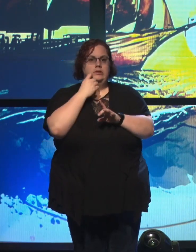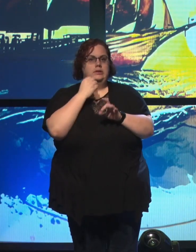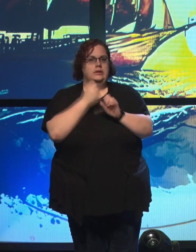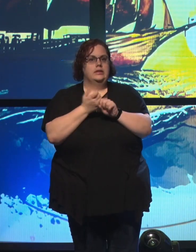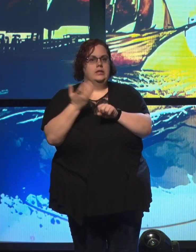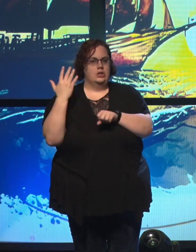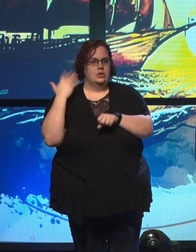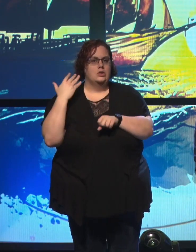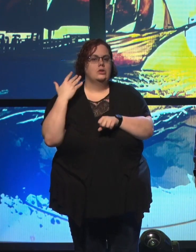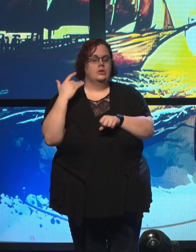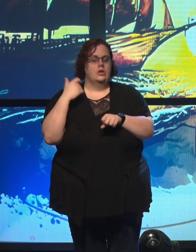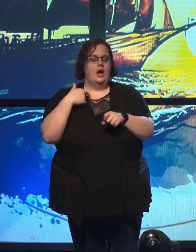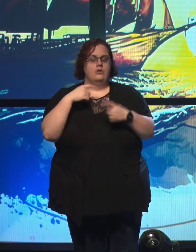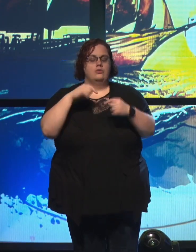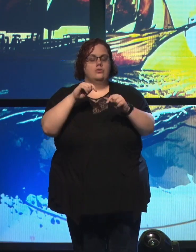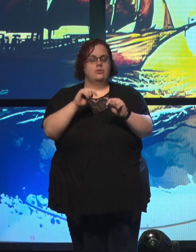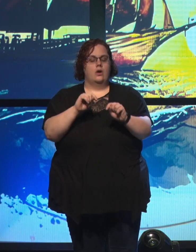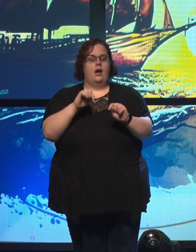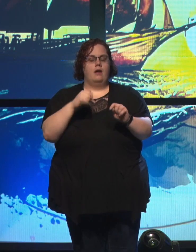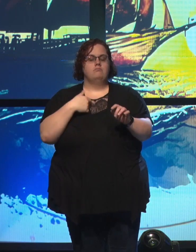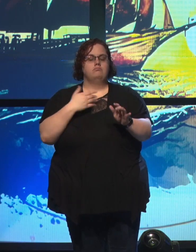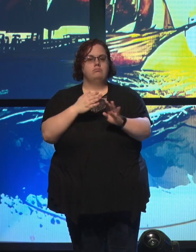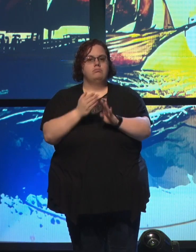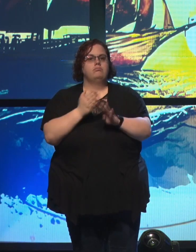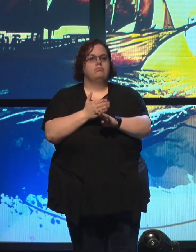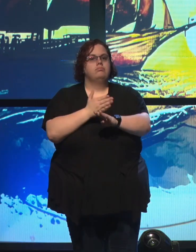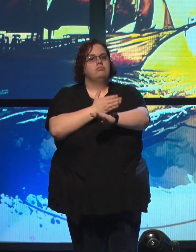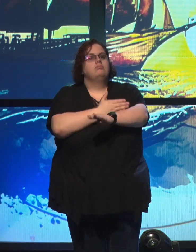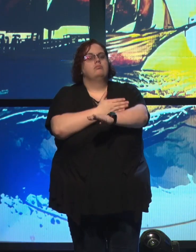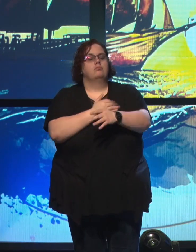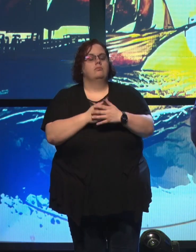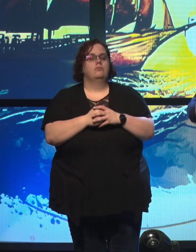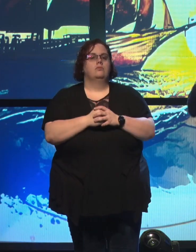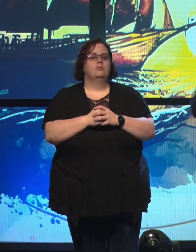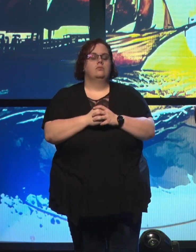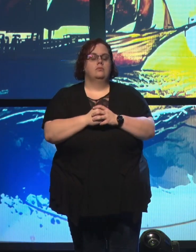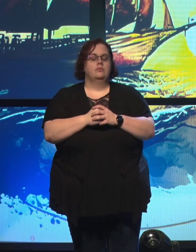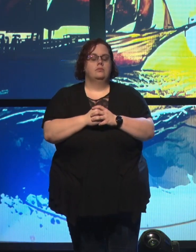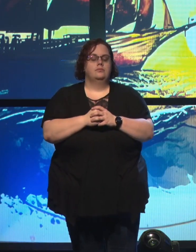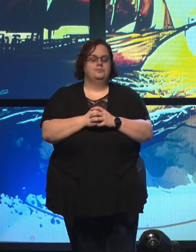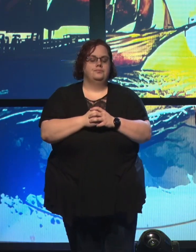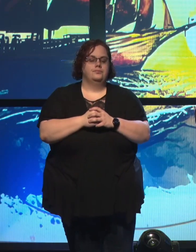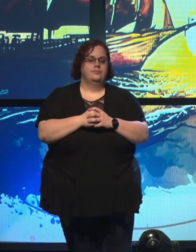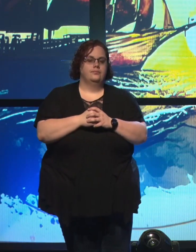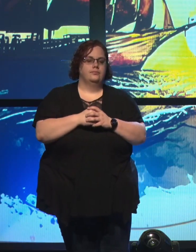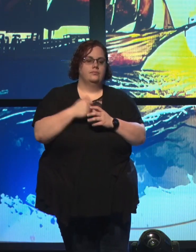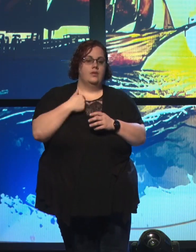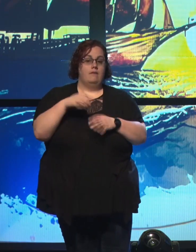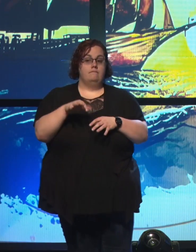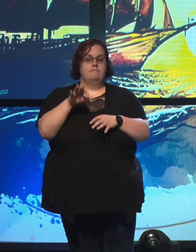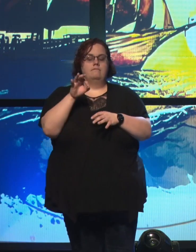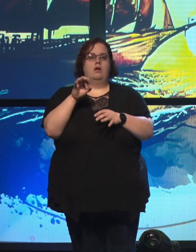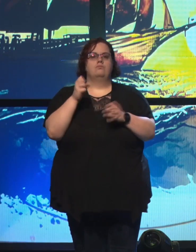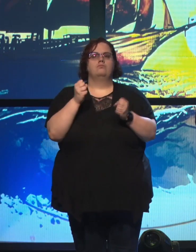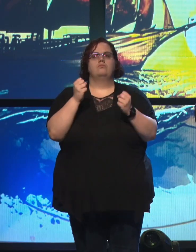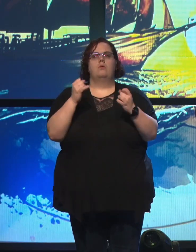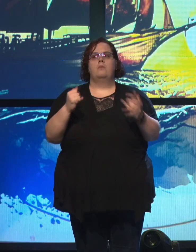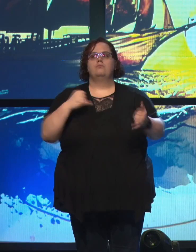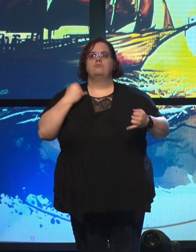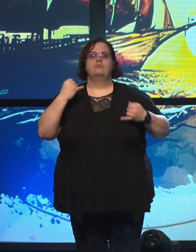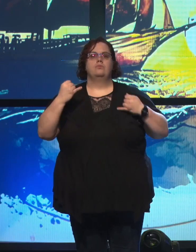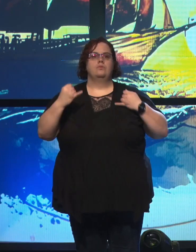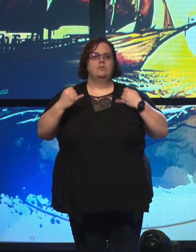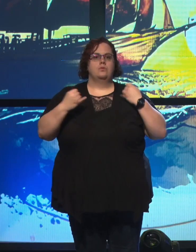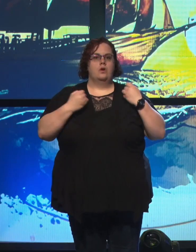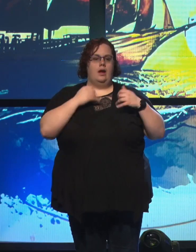principle that I've tried to be far better at. And I have found that there's so much joy in putting